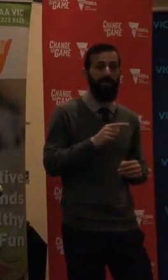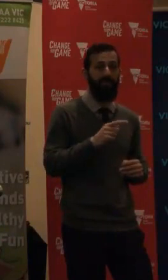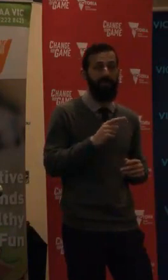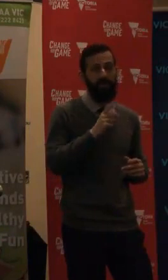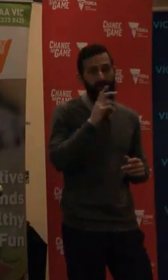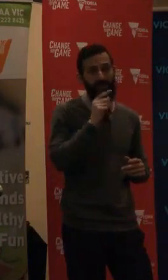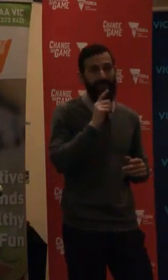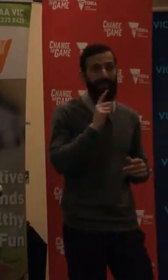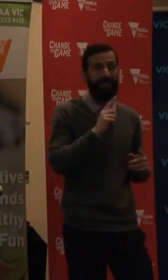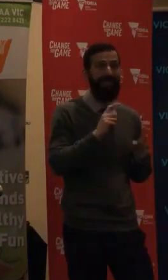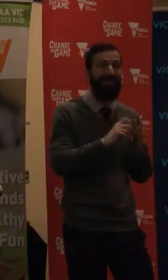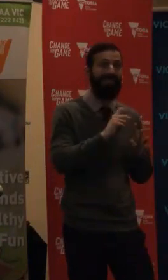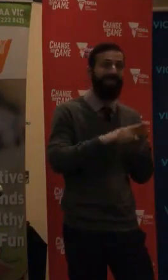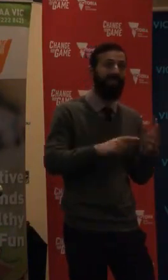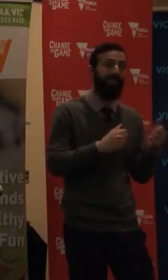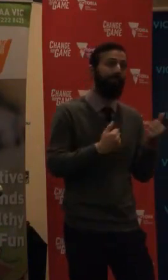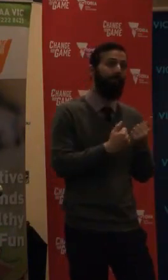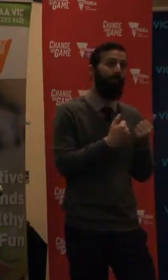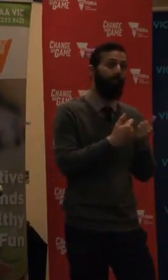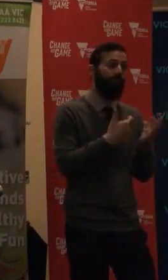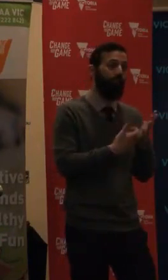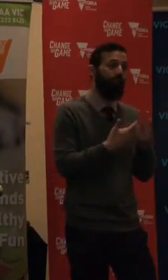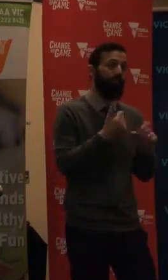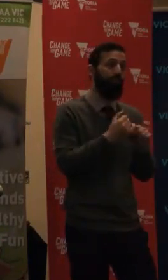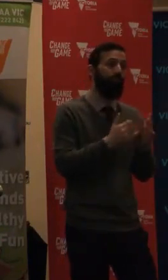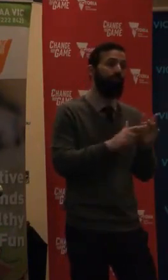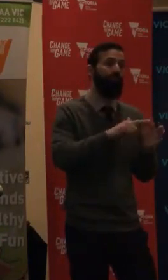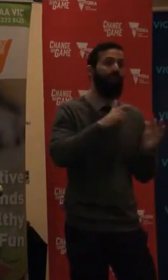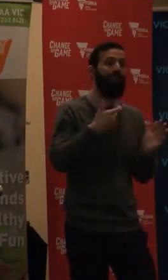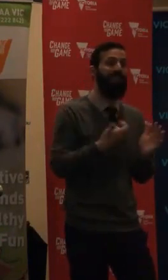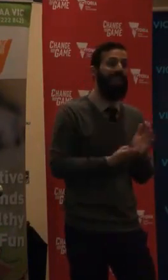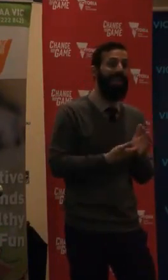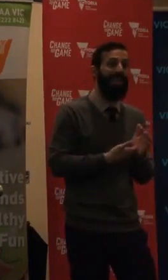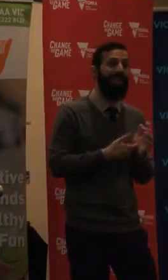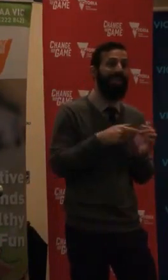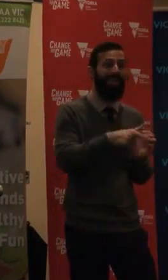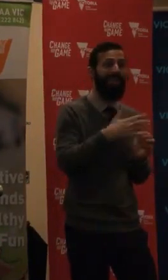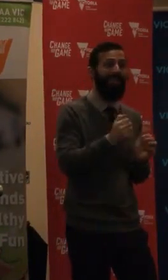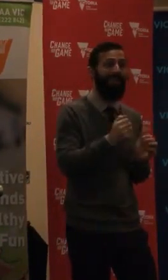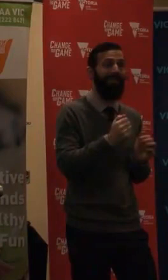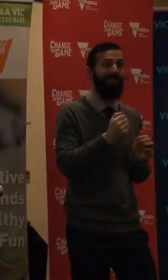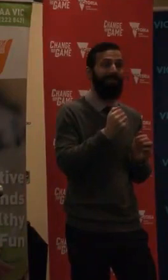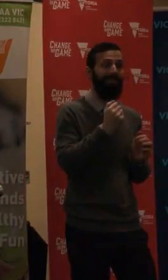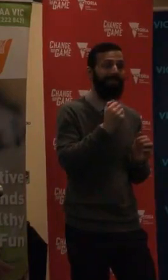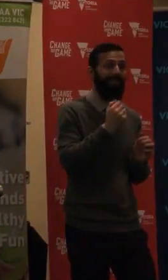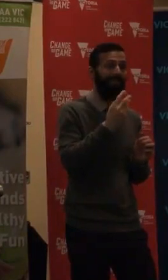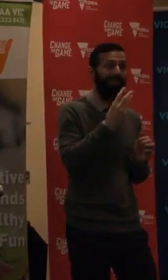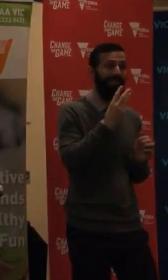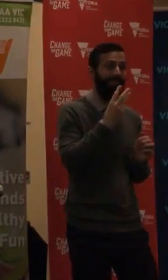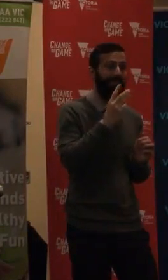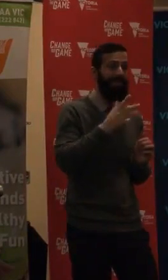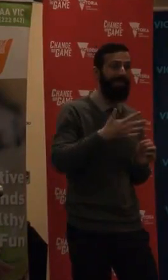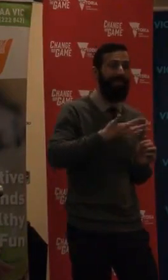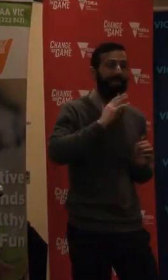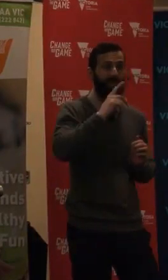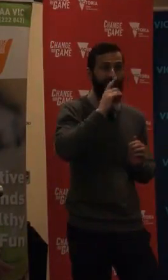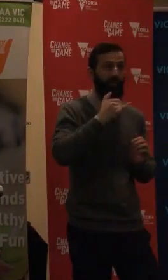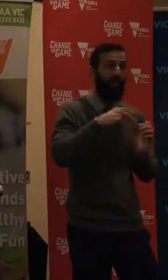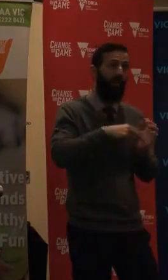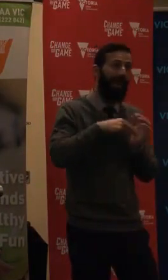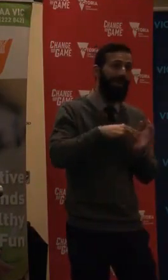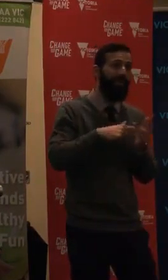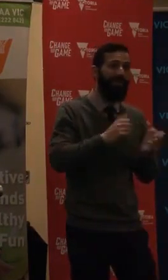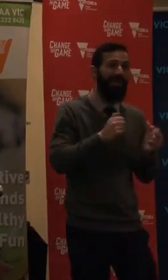perhaps, disability support registers, which were replete with up to 3,500 plus people just waiting to